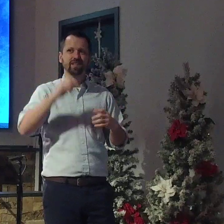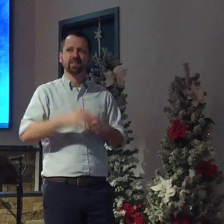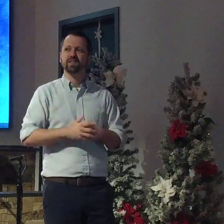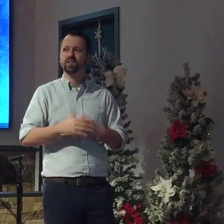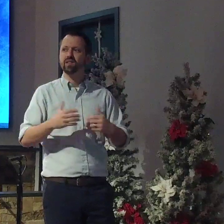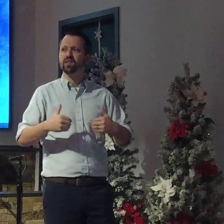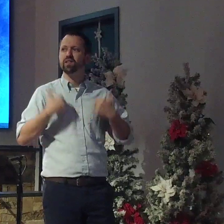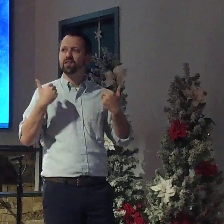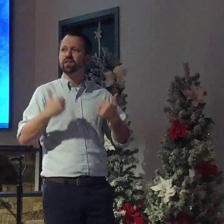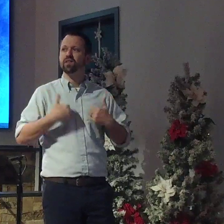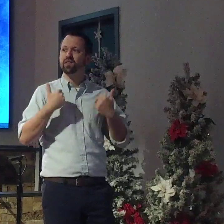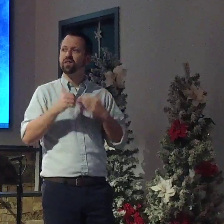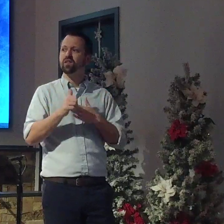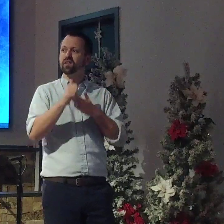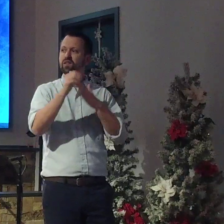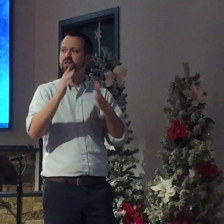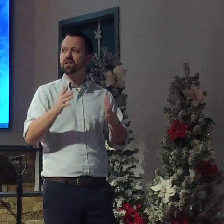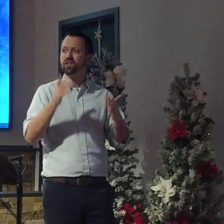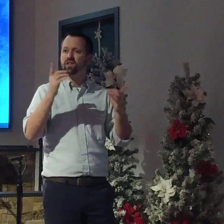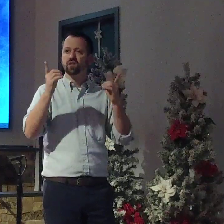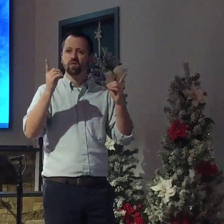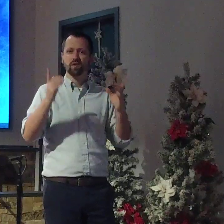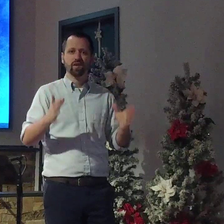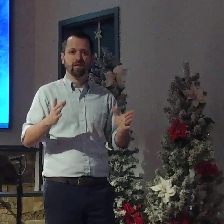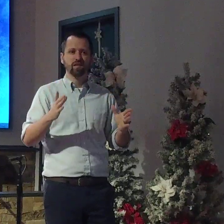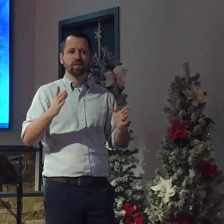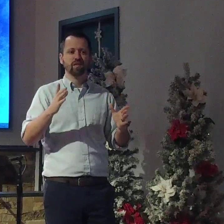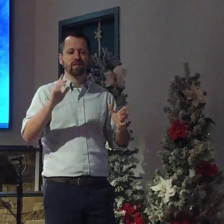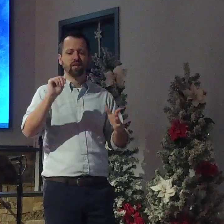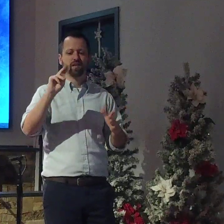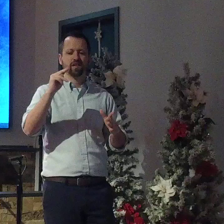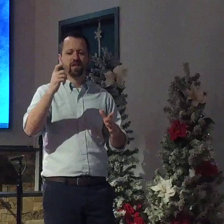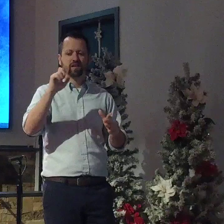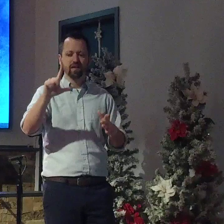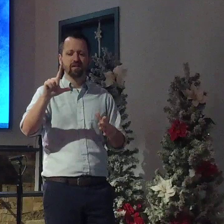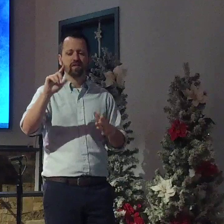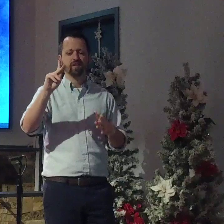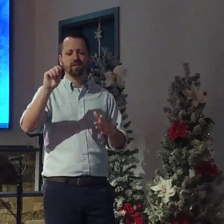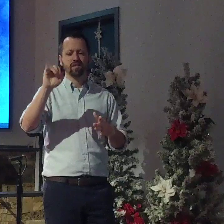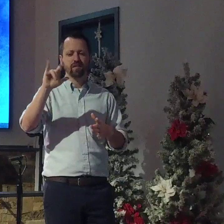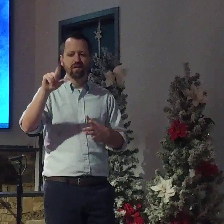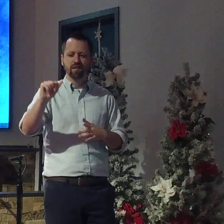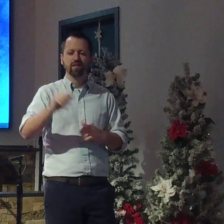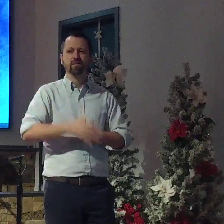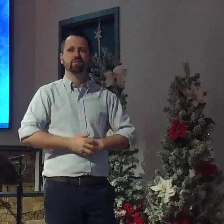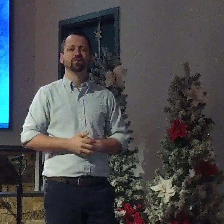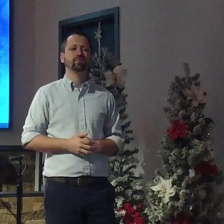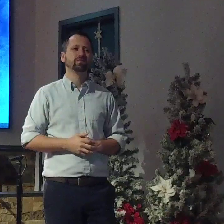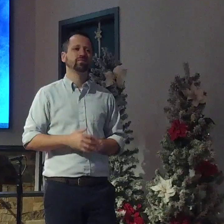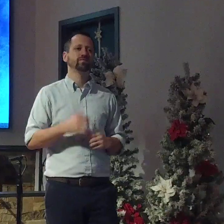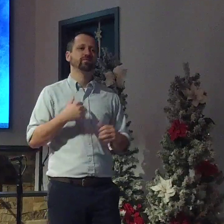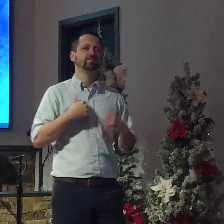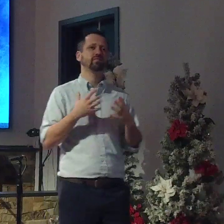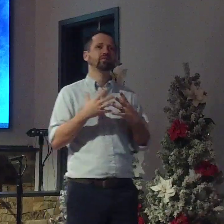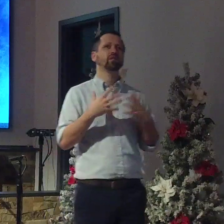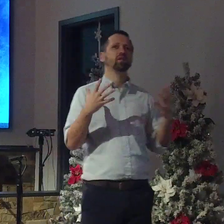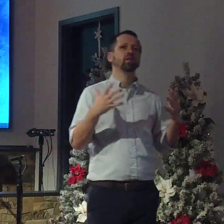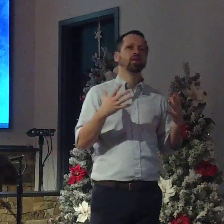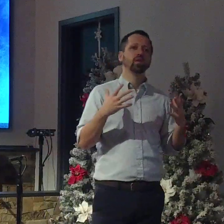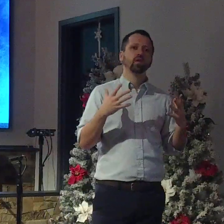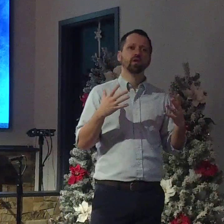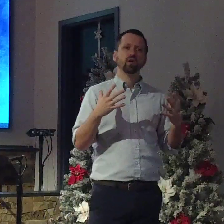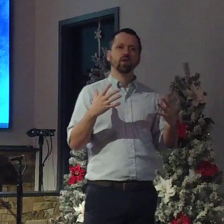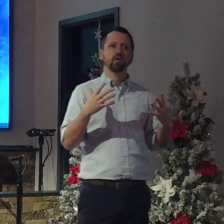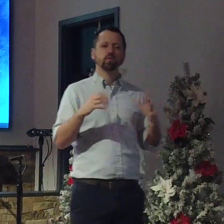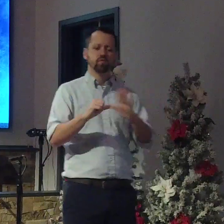how God has worked in such an incredible way, even in that ministry, where spiritual growth is abounding in our young people at Crossroads